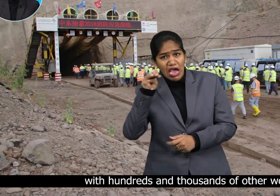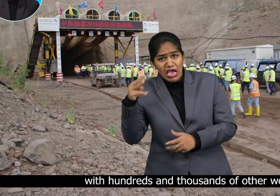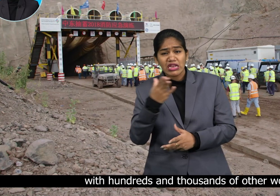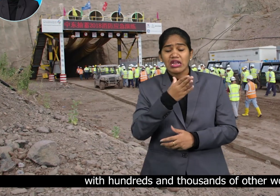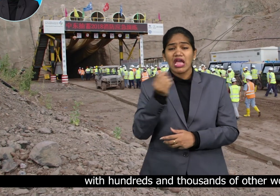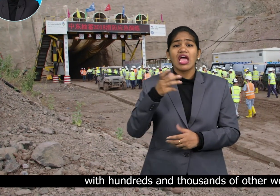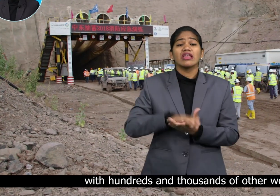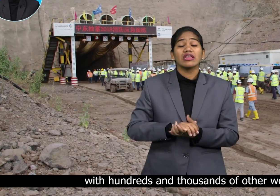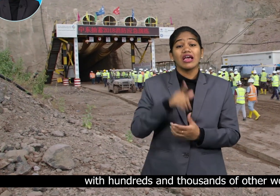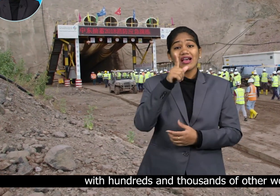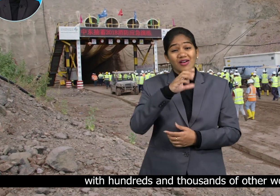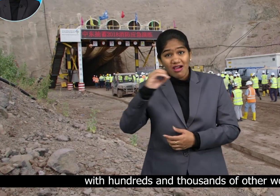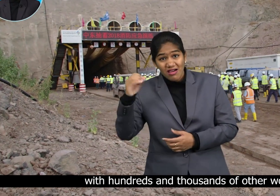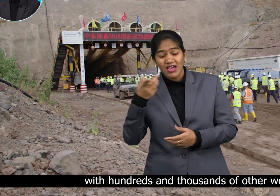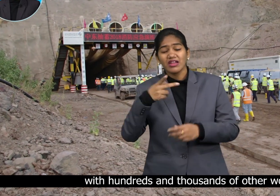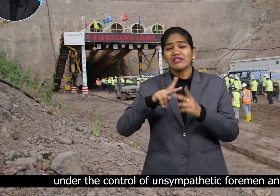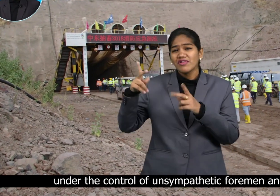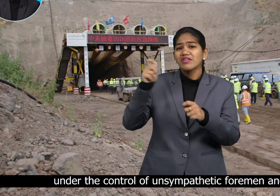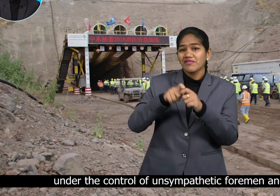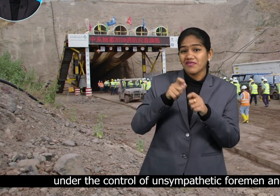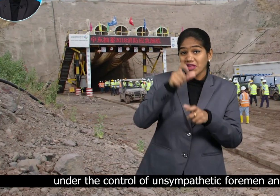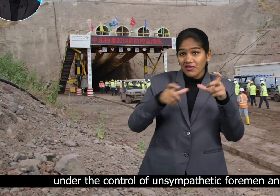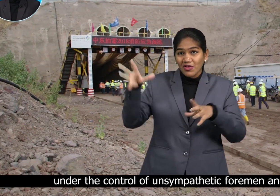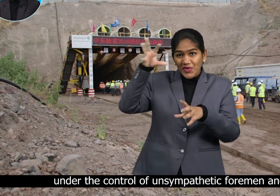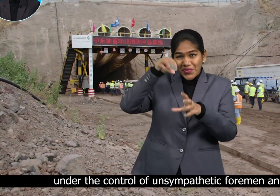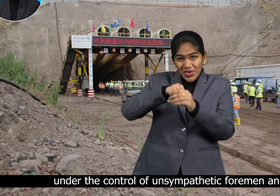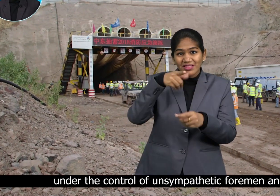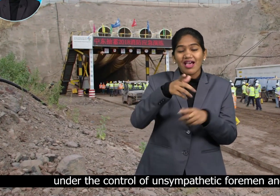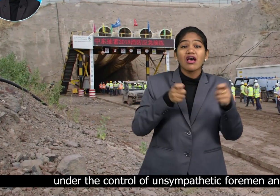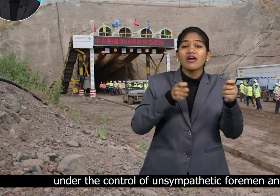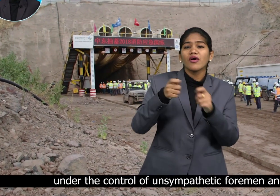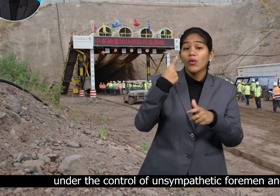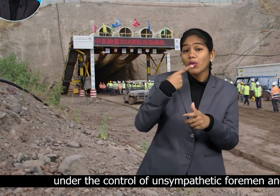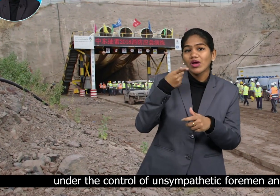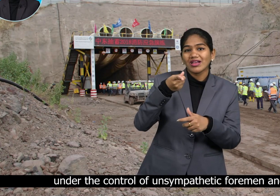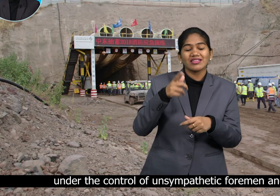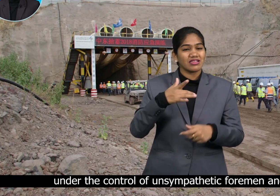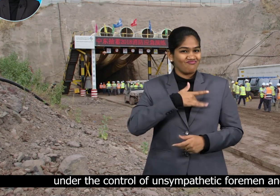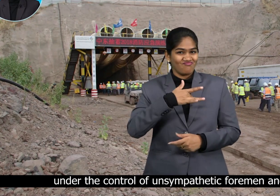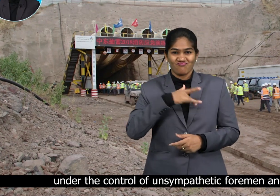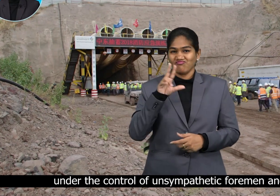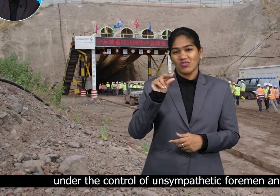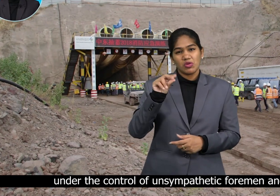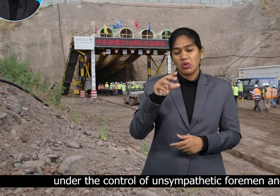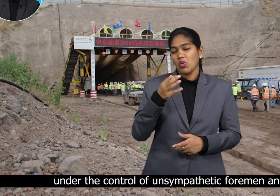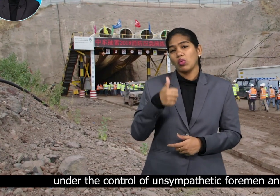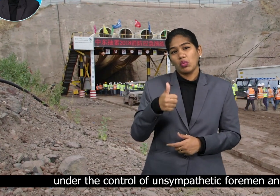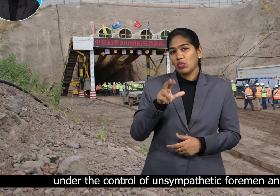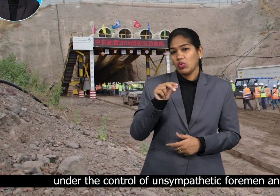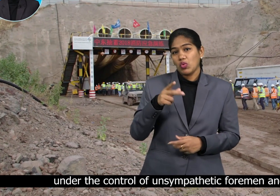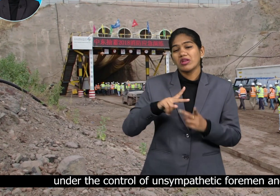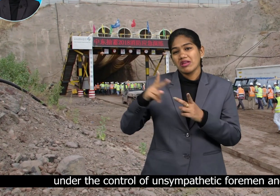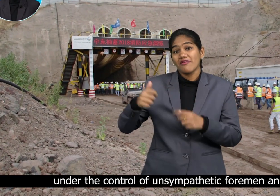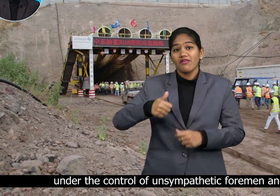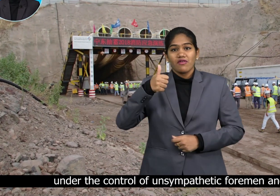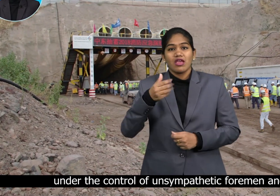other workers under the control of unsympathetic foremen and